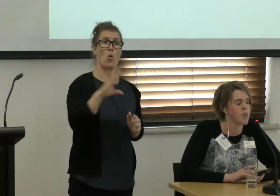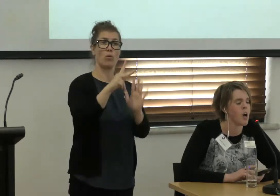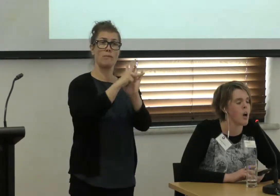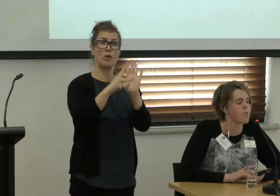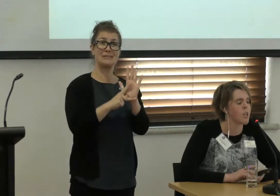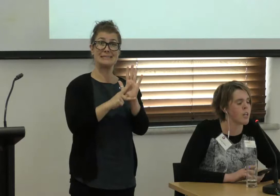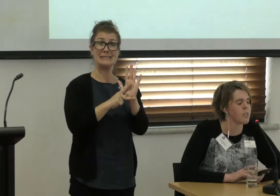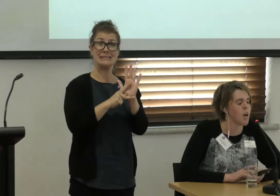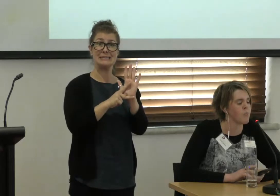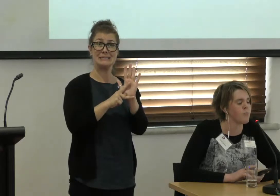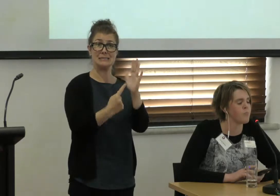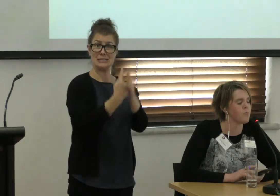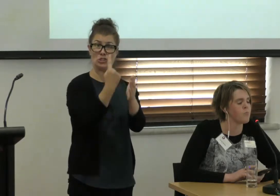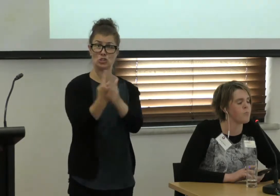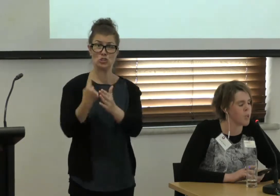matters relating